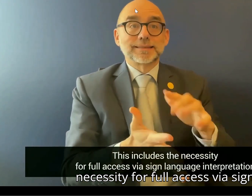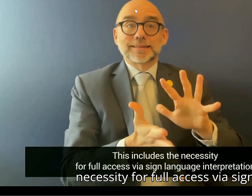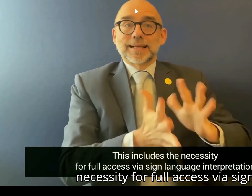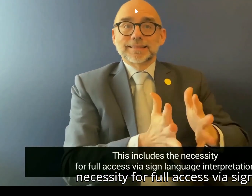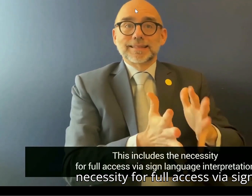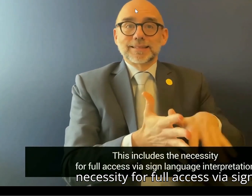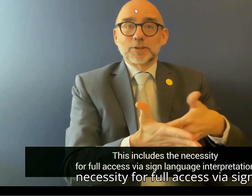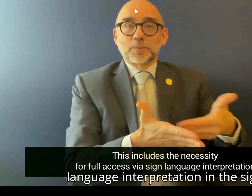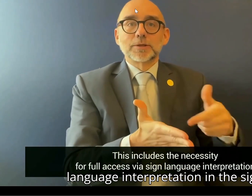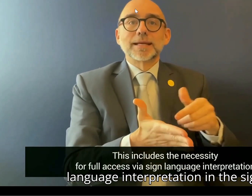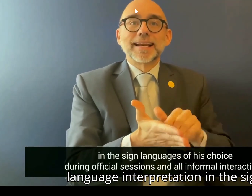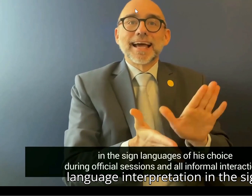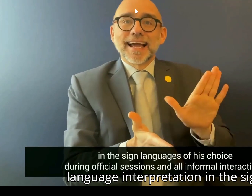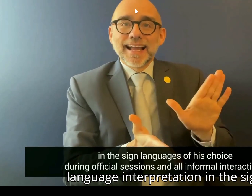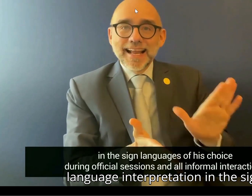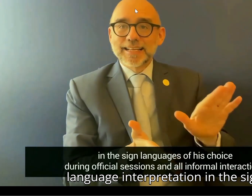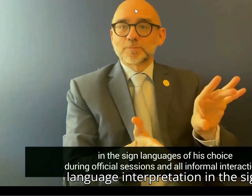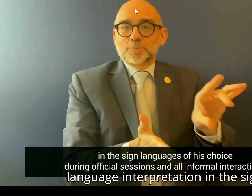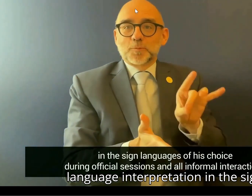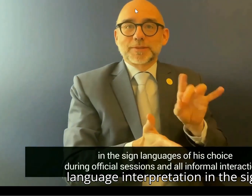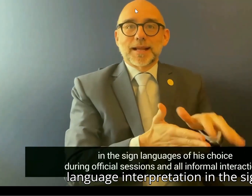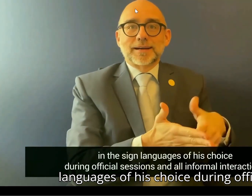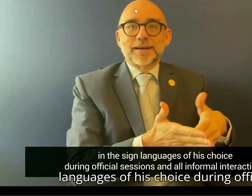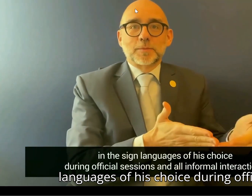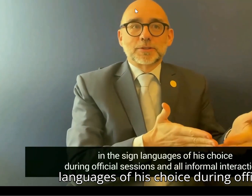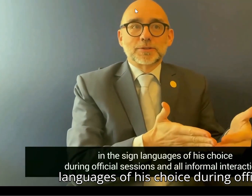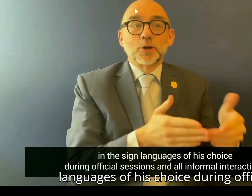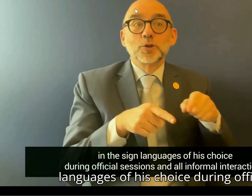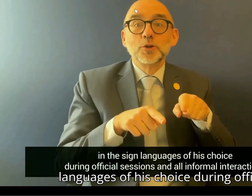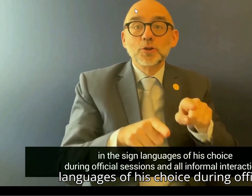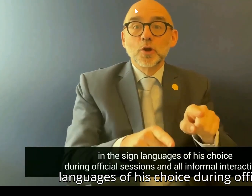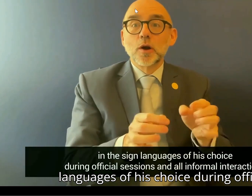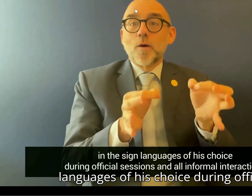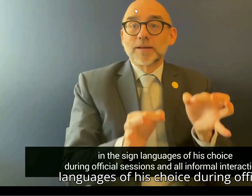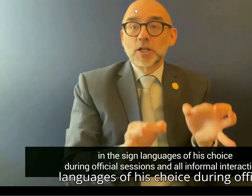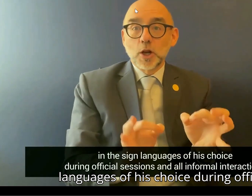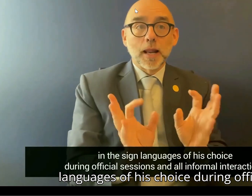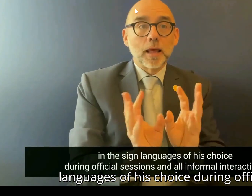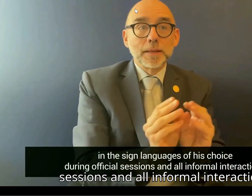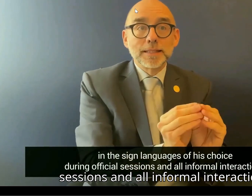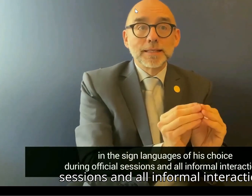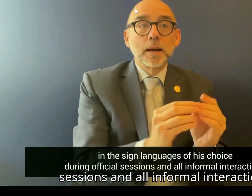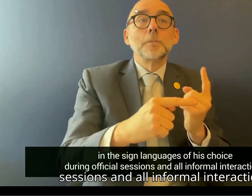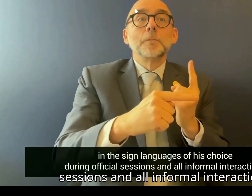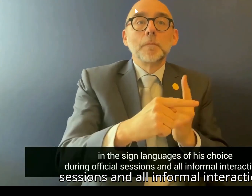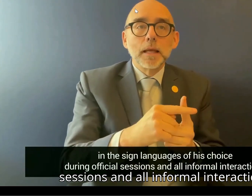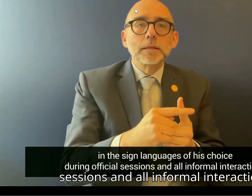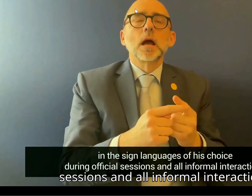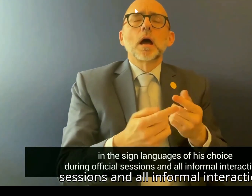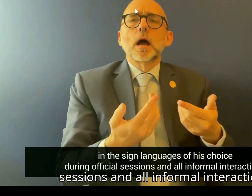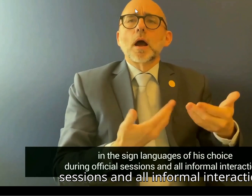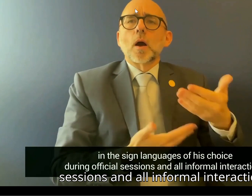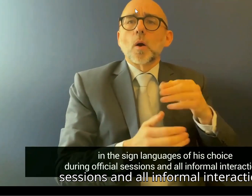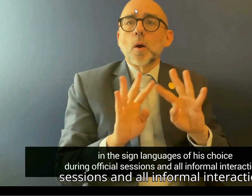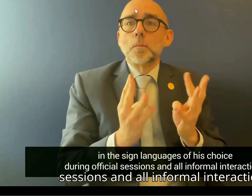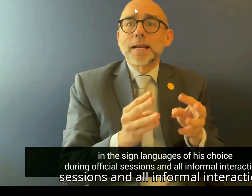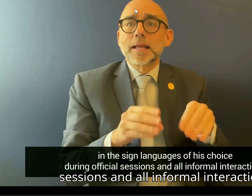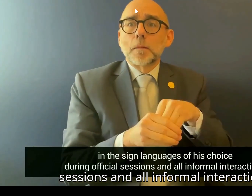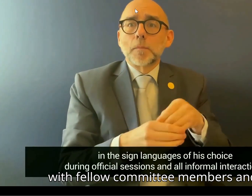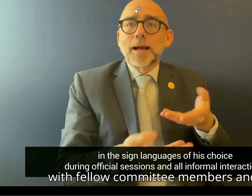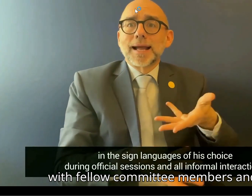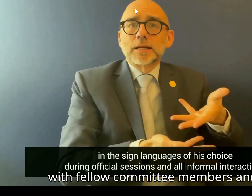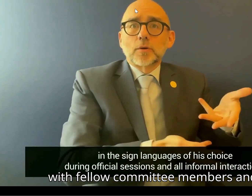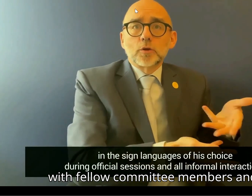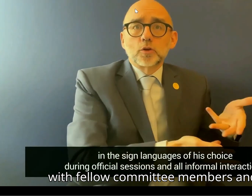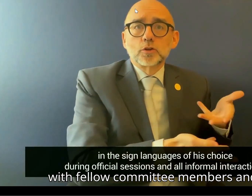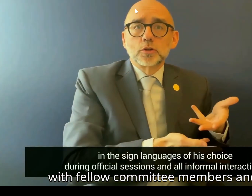full access via sign language interpretation in the sign languages of his choice during official sessions and all informal